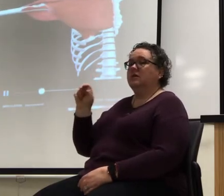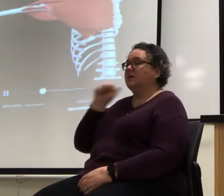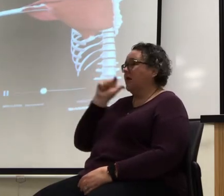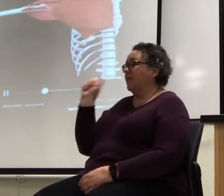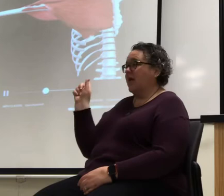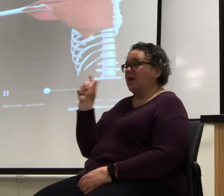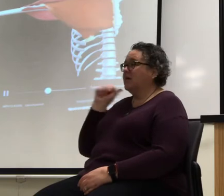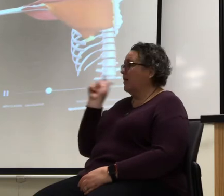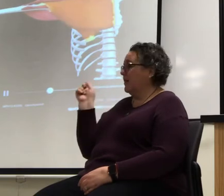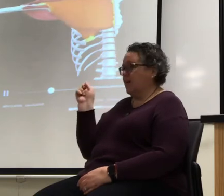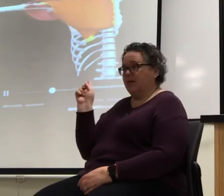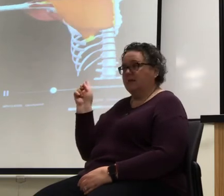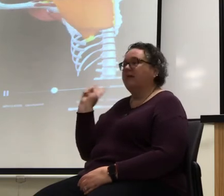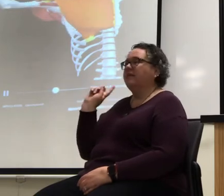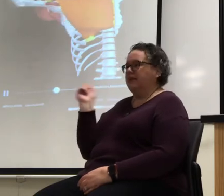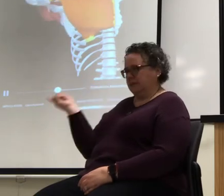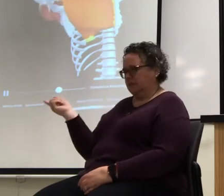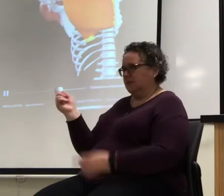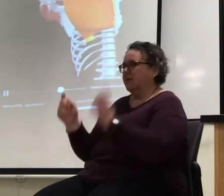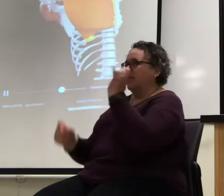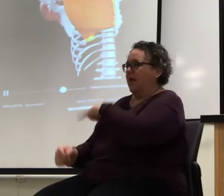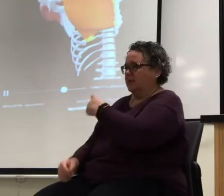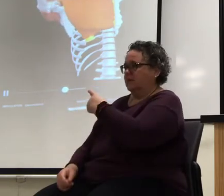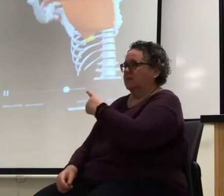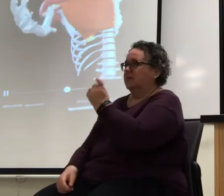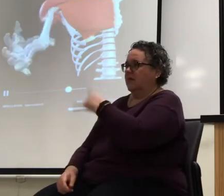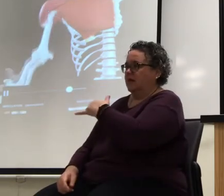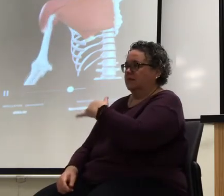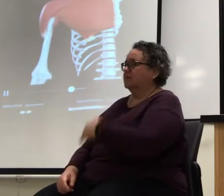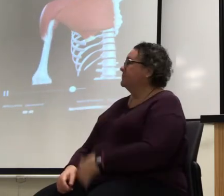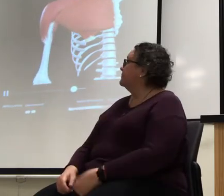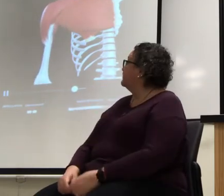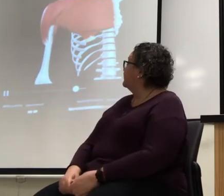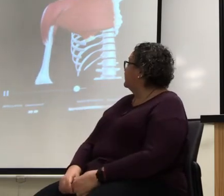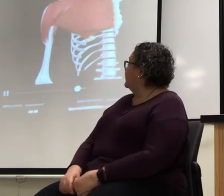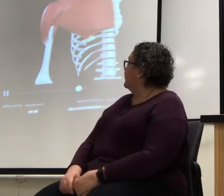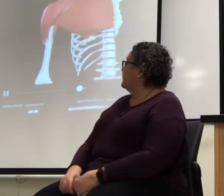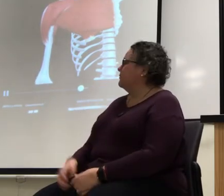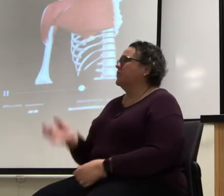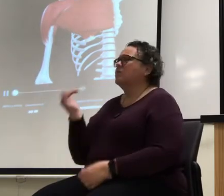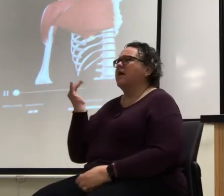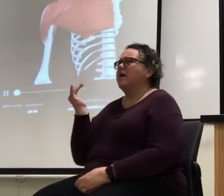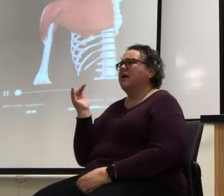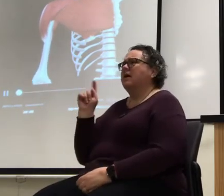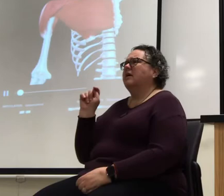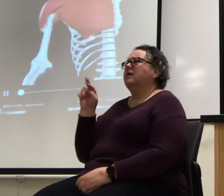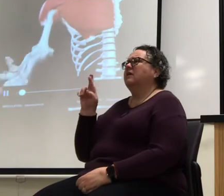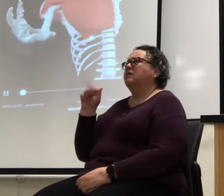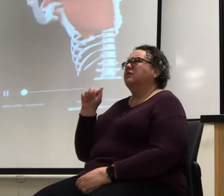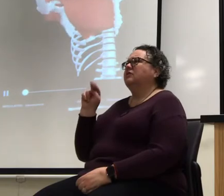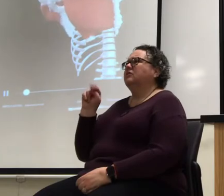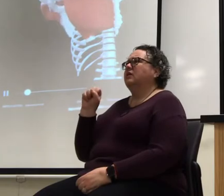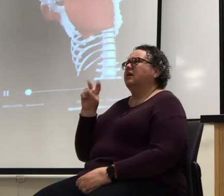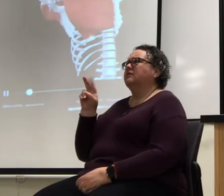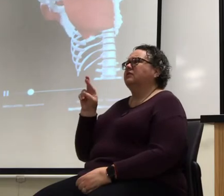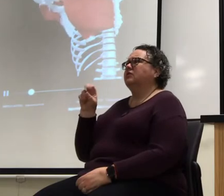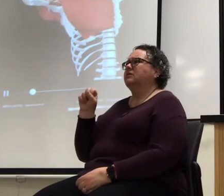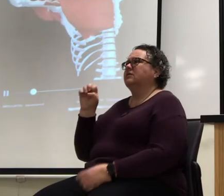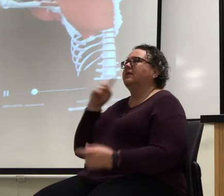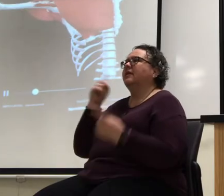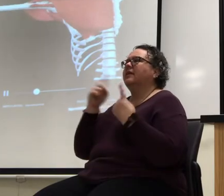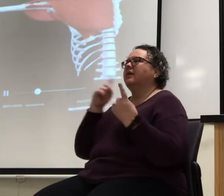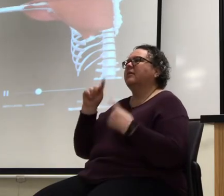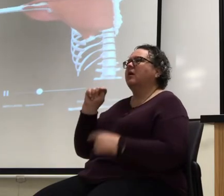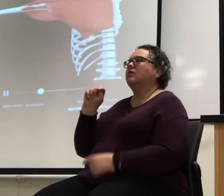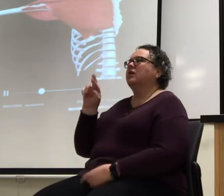Not that. This. Okay. Why is it called transverse adduction? Think transverse